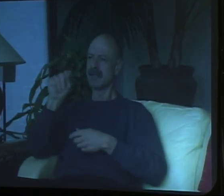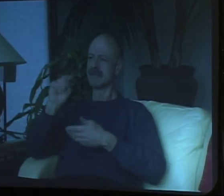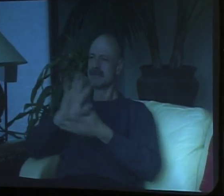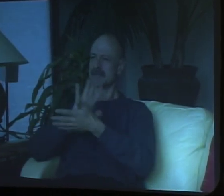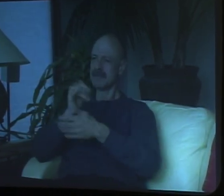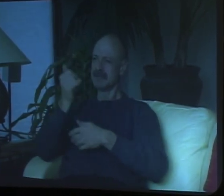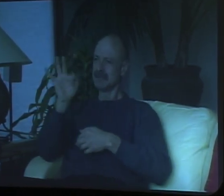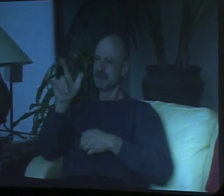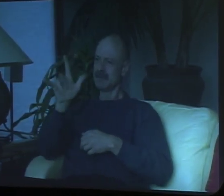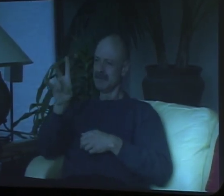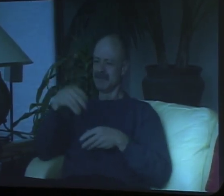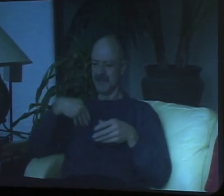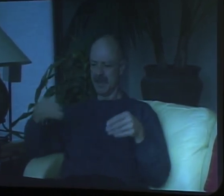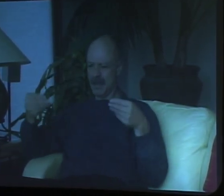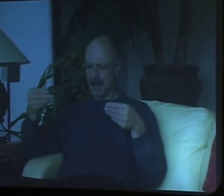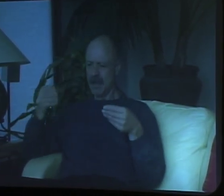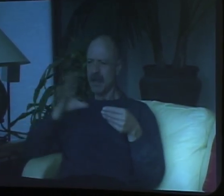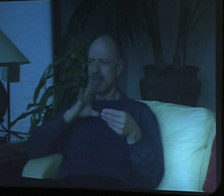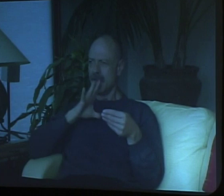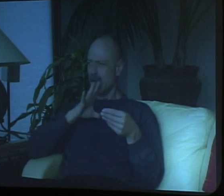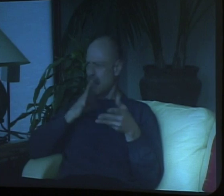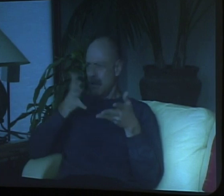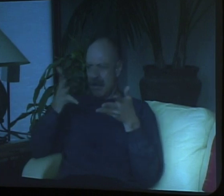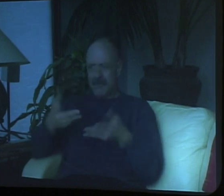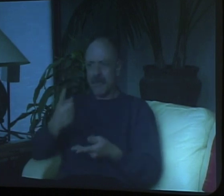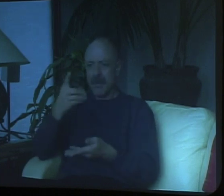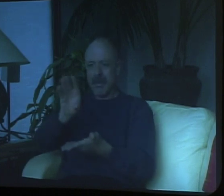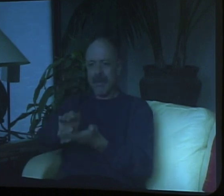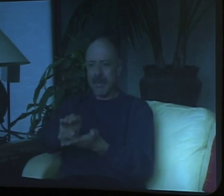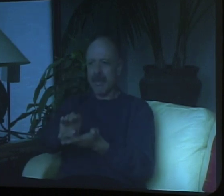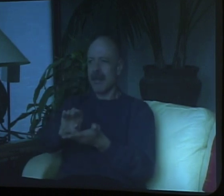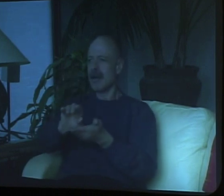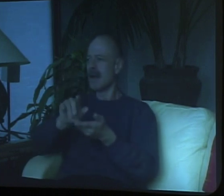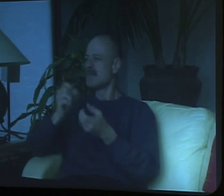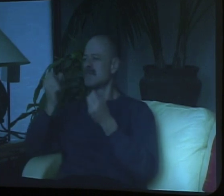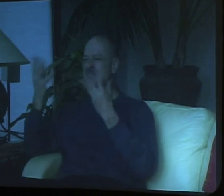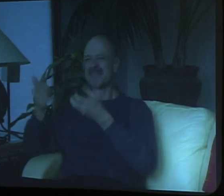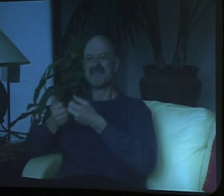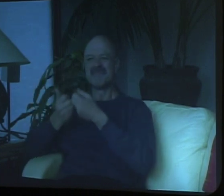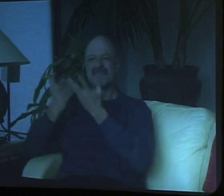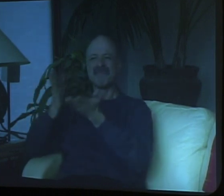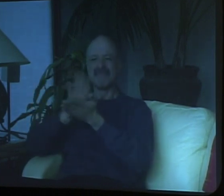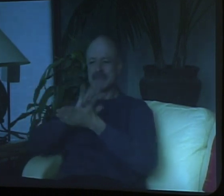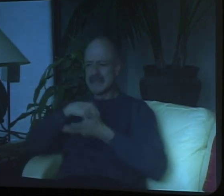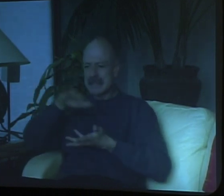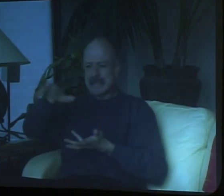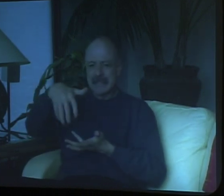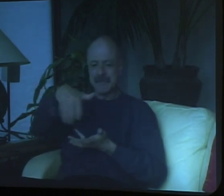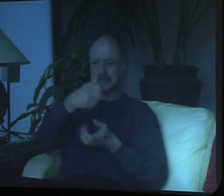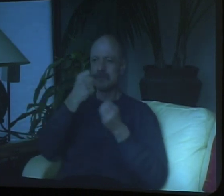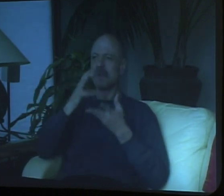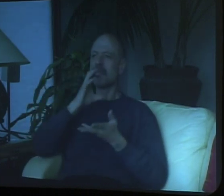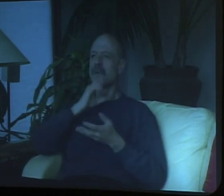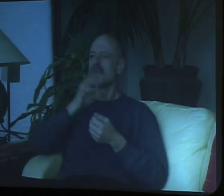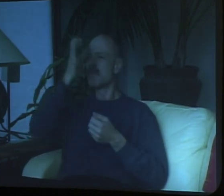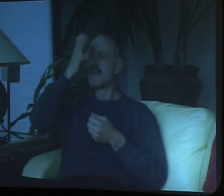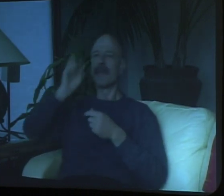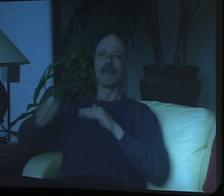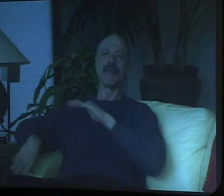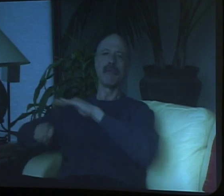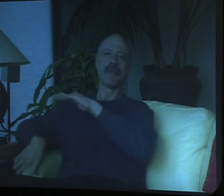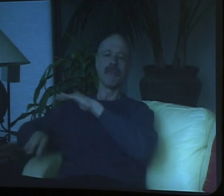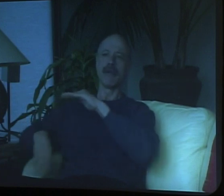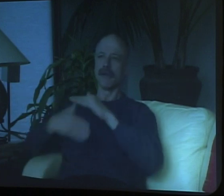out his belongings and everything, I had come across some various things that he had, and there were just some things that were left. I collected